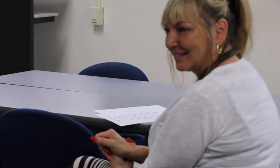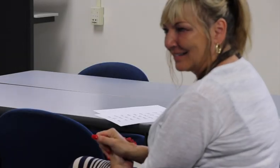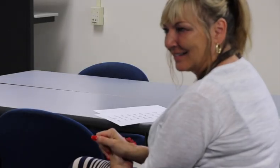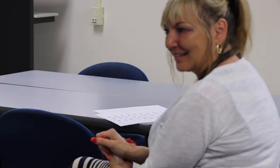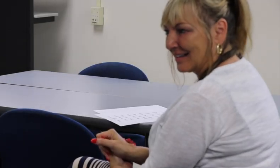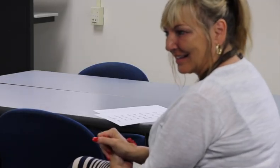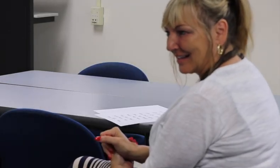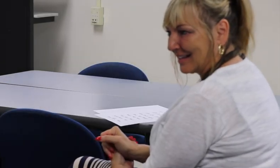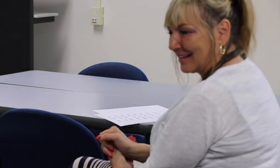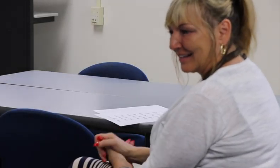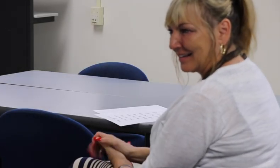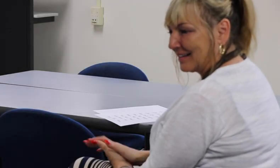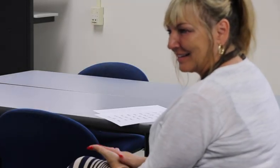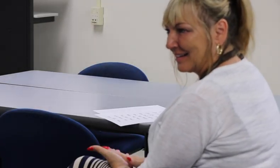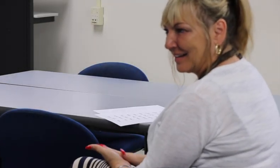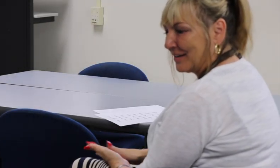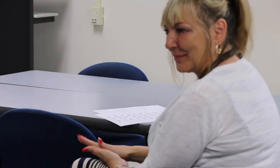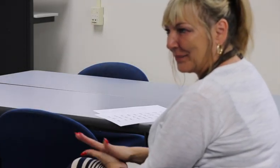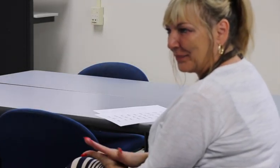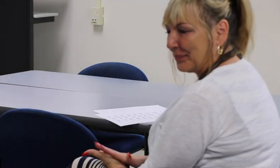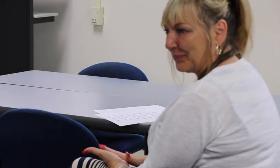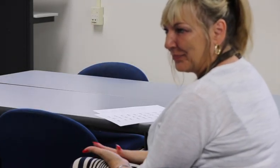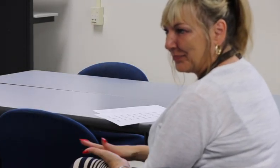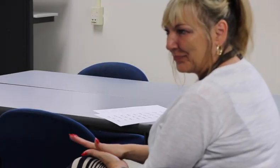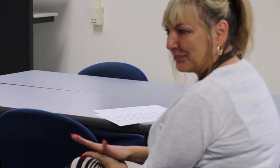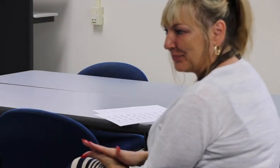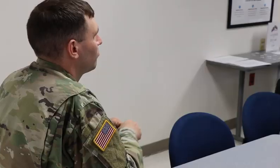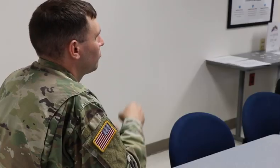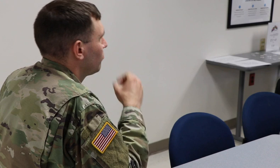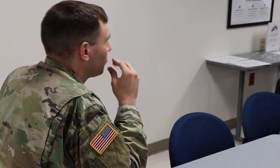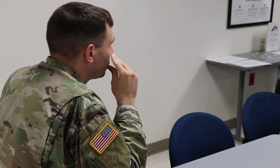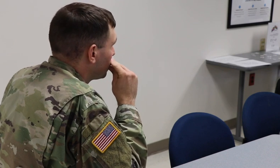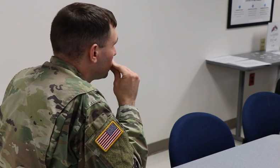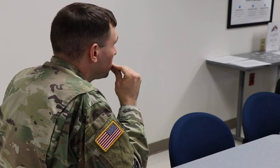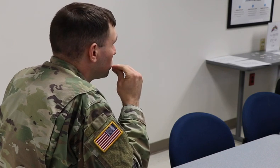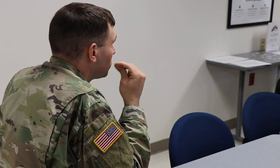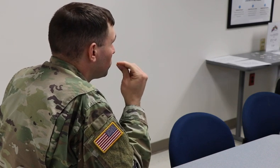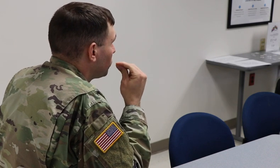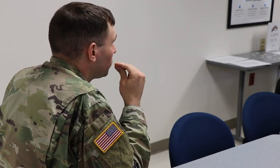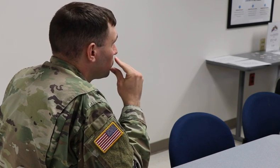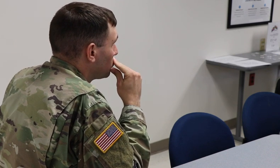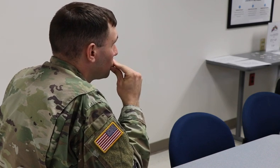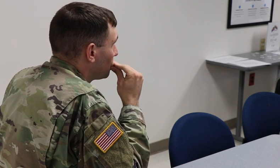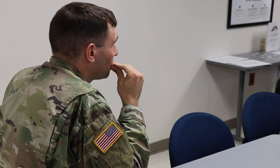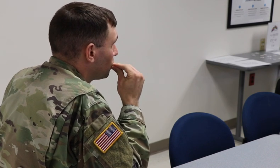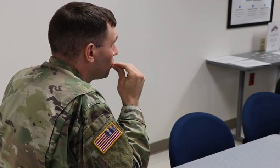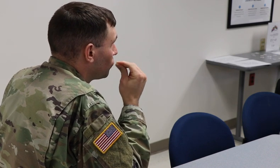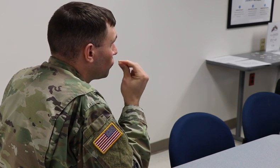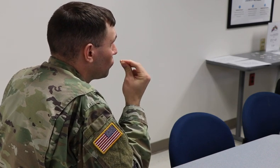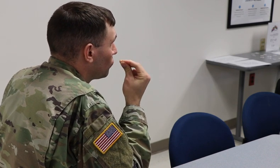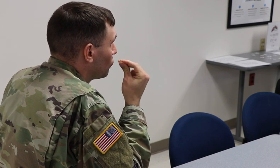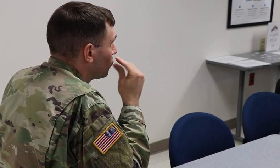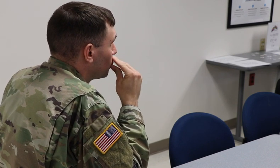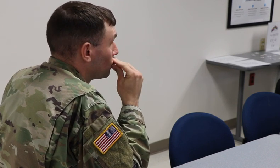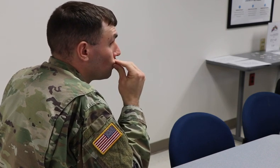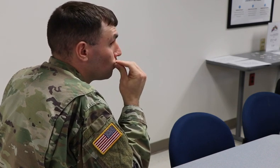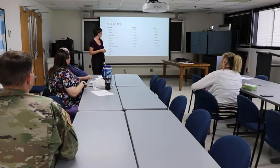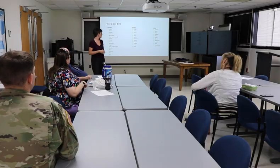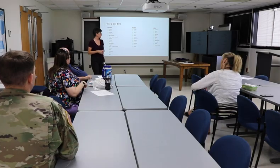eager to learn. We have been asked to increase class times. The class meets at noon the first Monday and